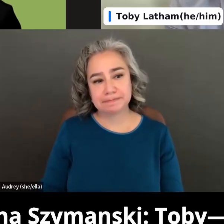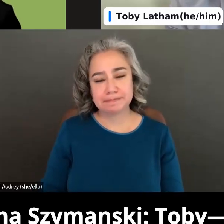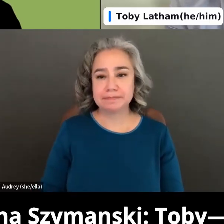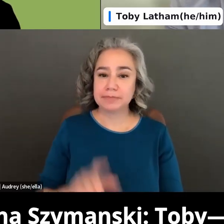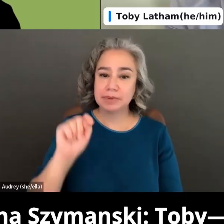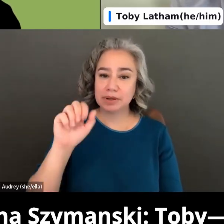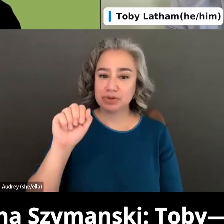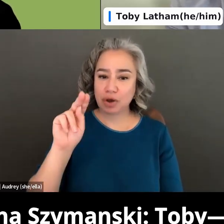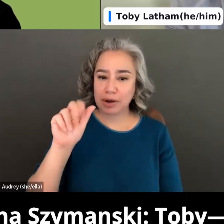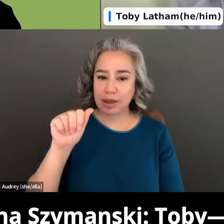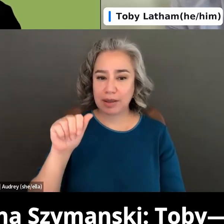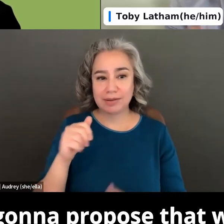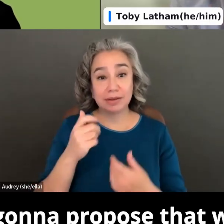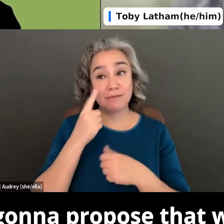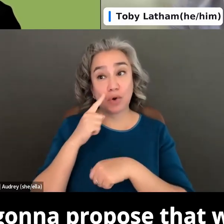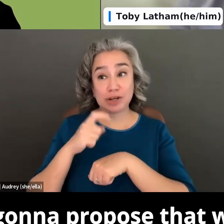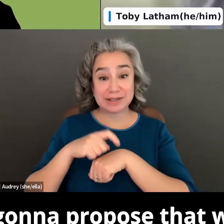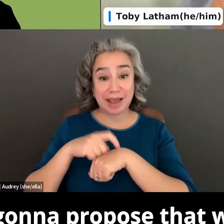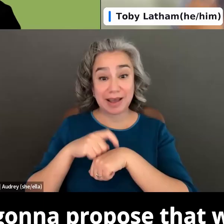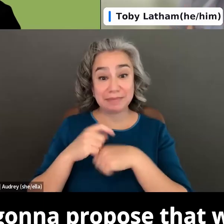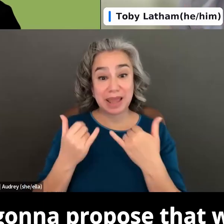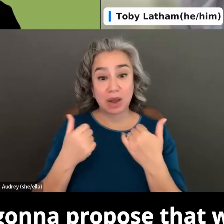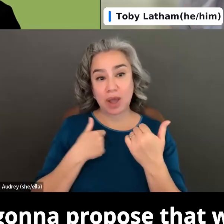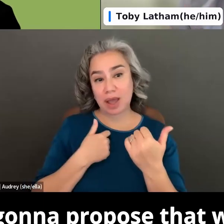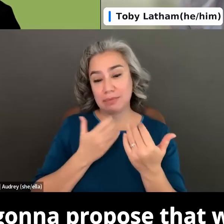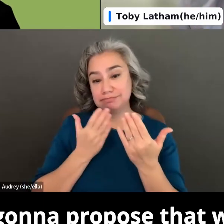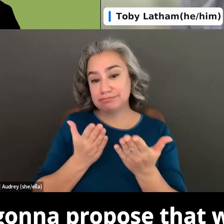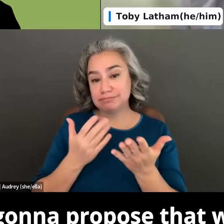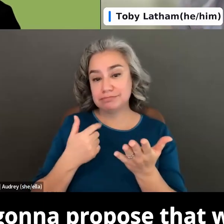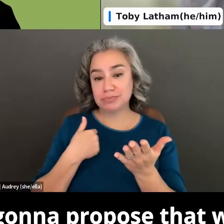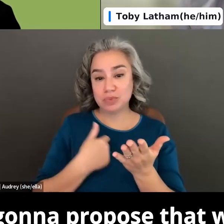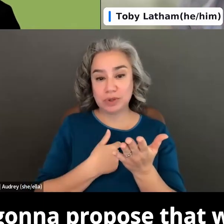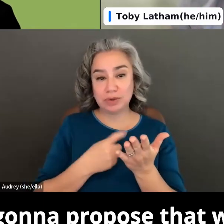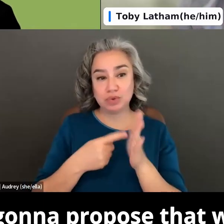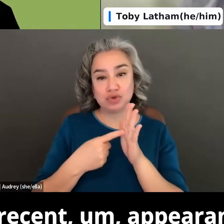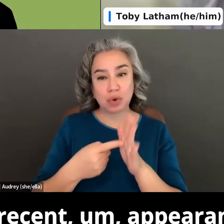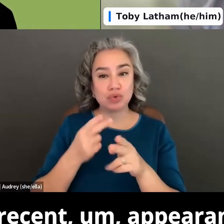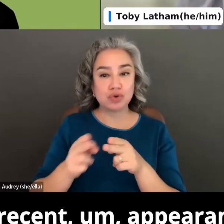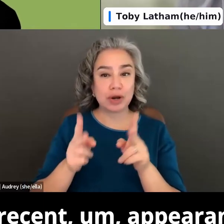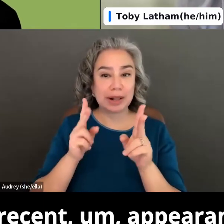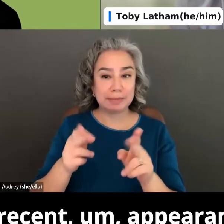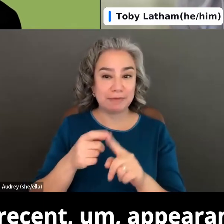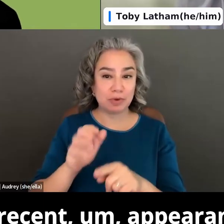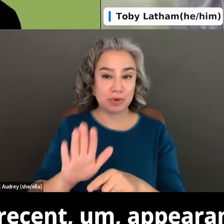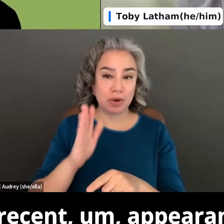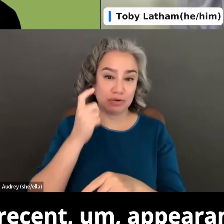Toby, just in the interest of time, I'm going to propose that we play a short clip from your